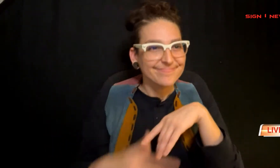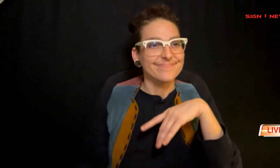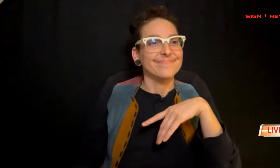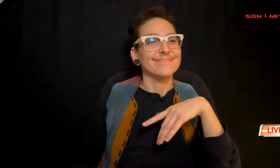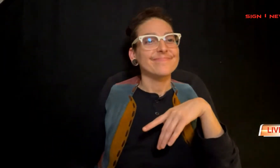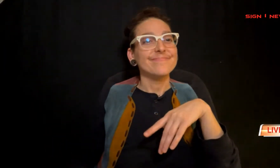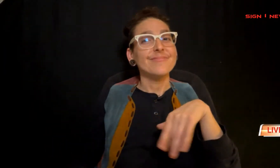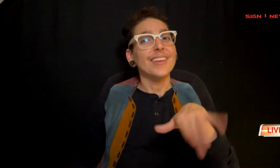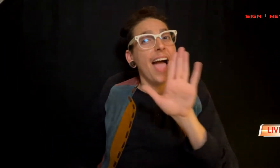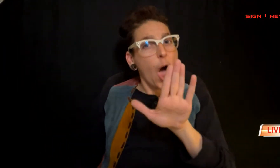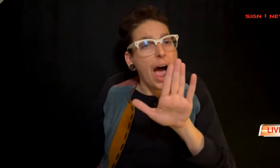worry.